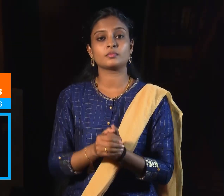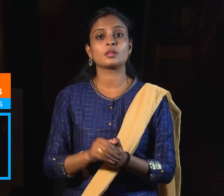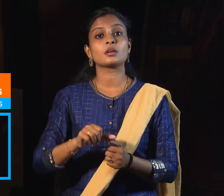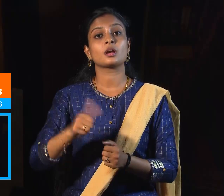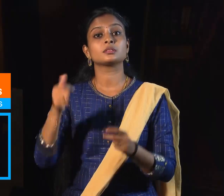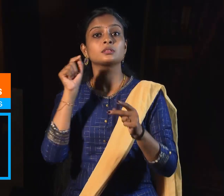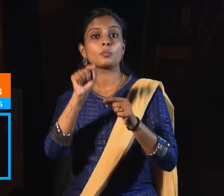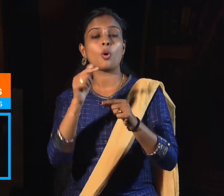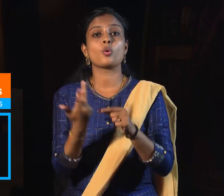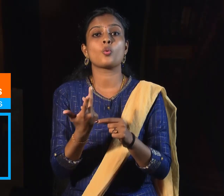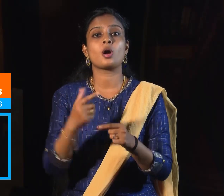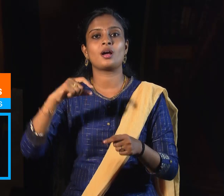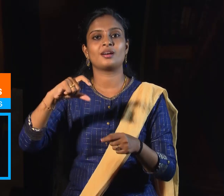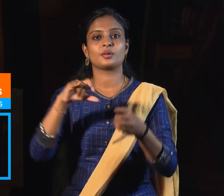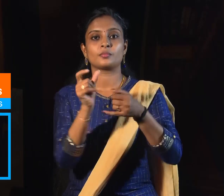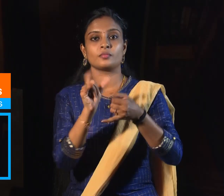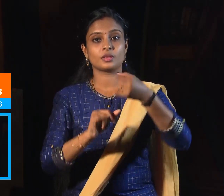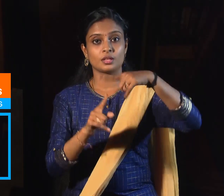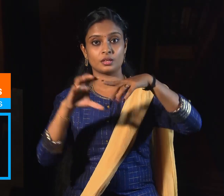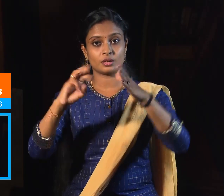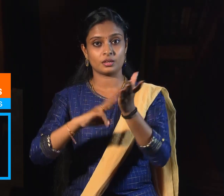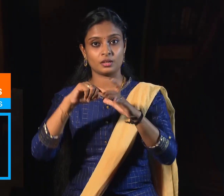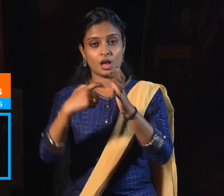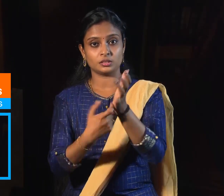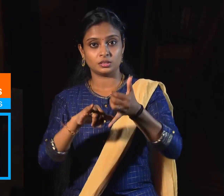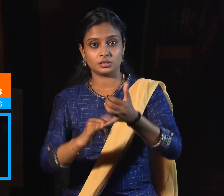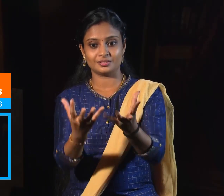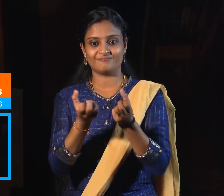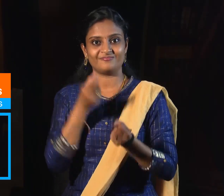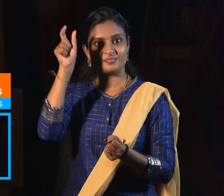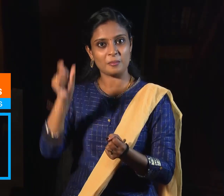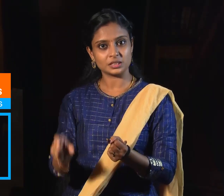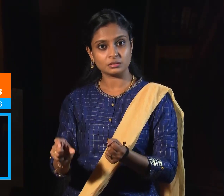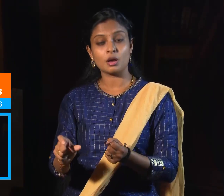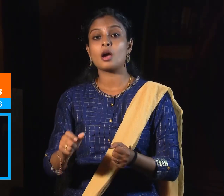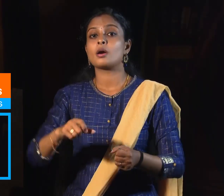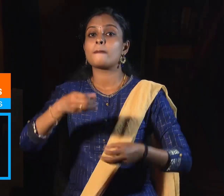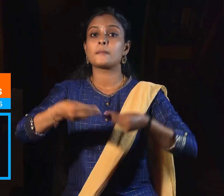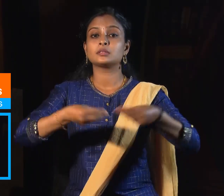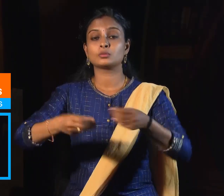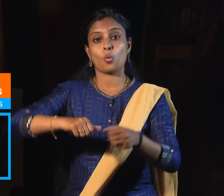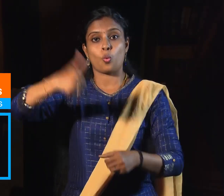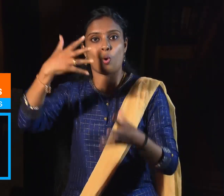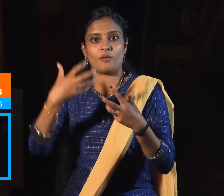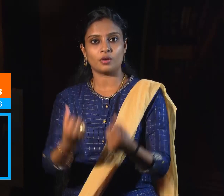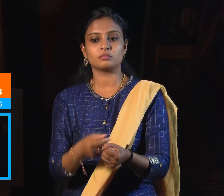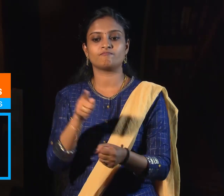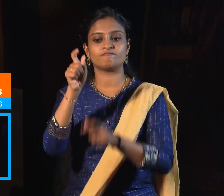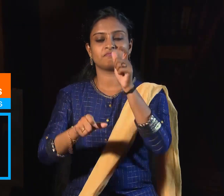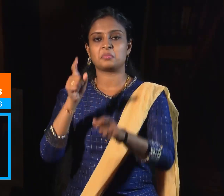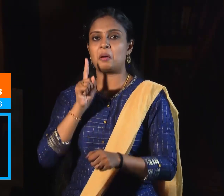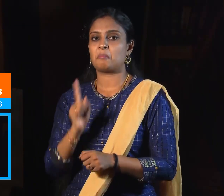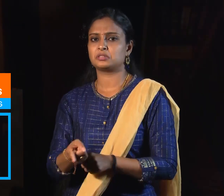customers. Customers are the key to the success of a business. A business firm usually has different categories